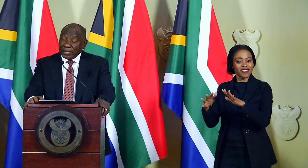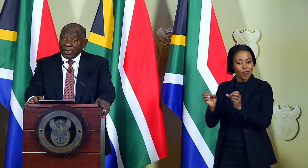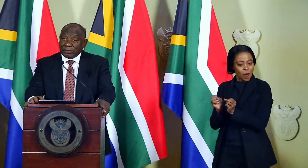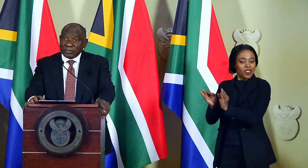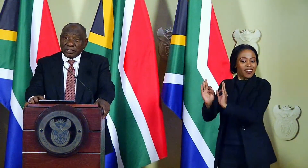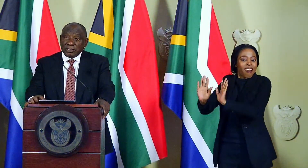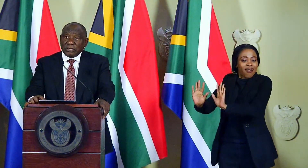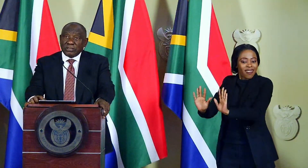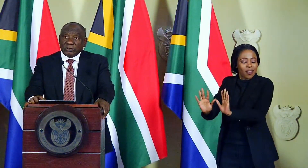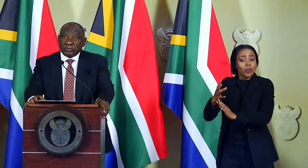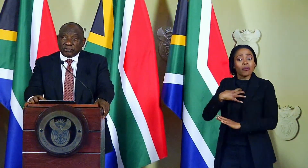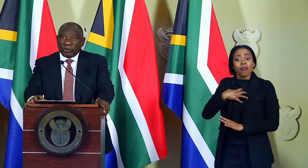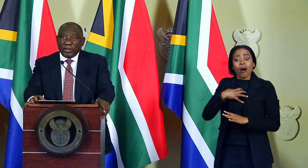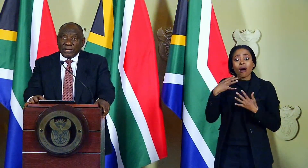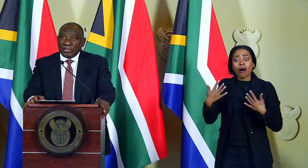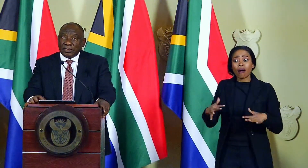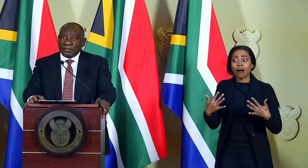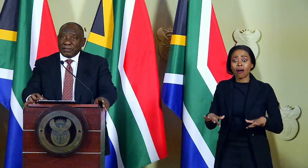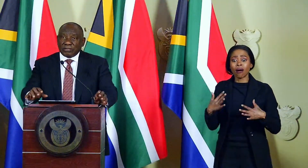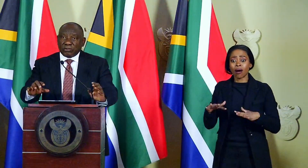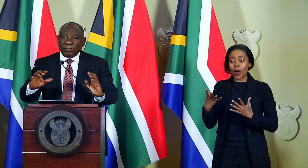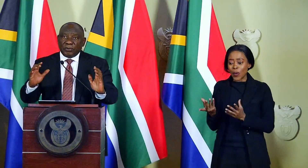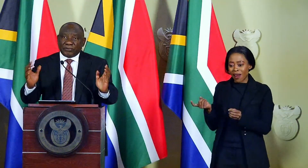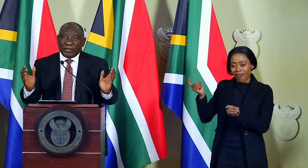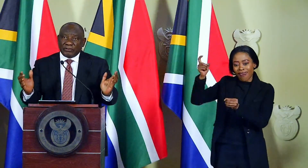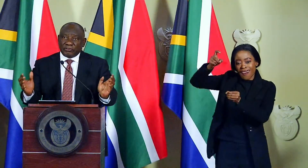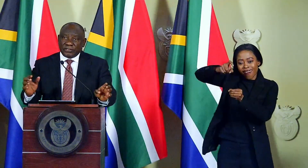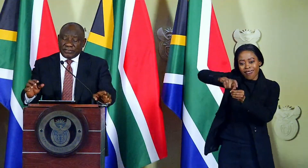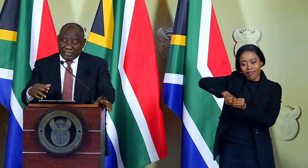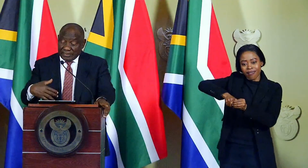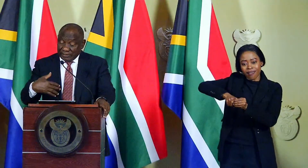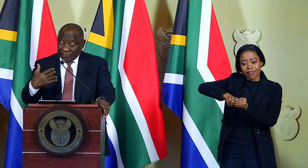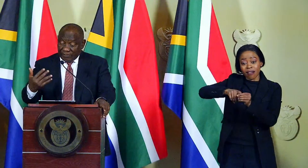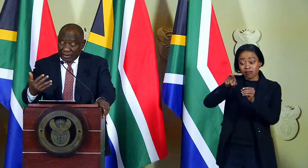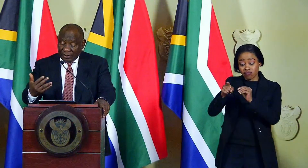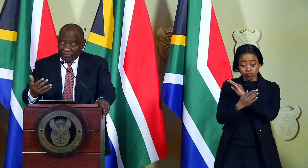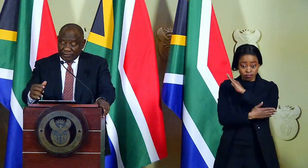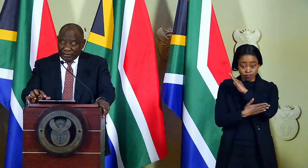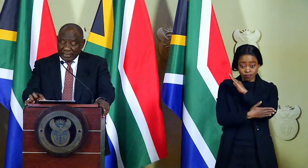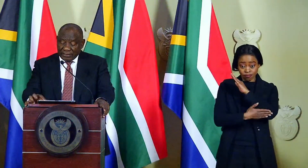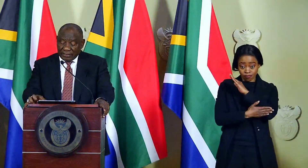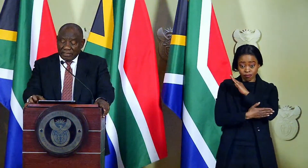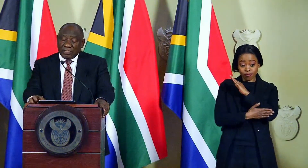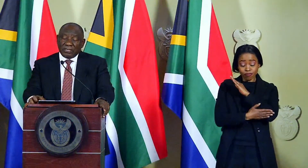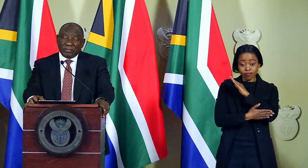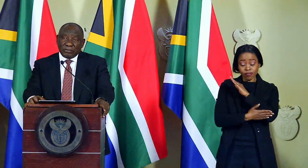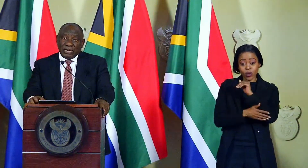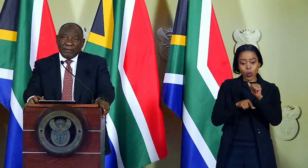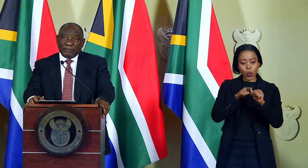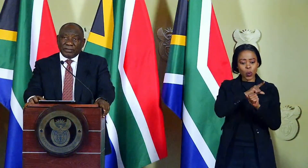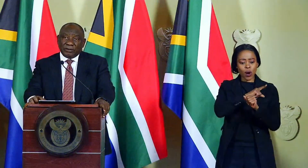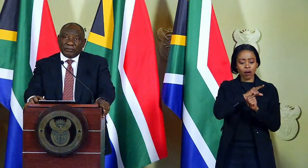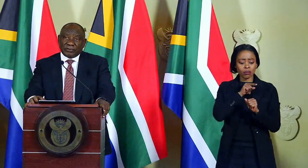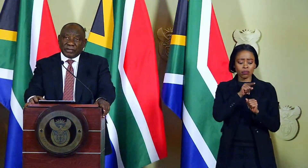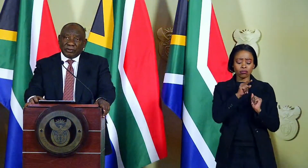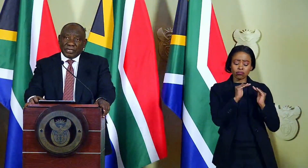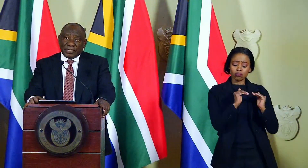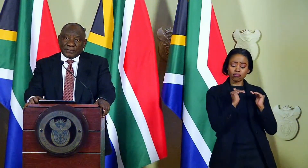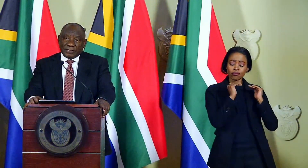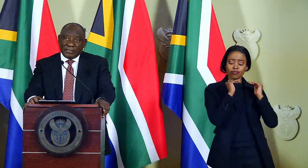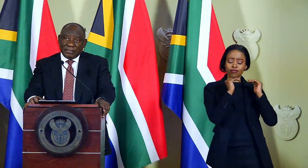we're very proud to join that group of countries that have advanced to the level